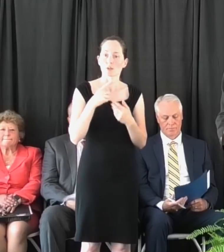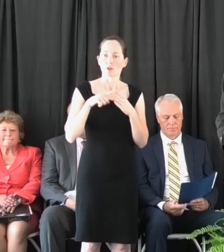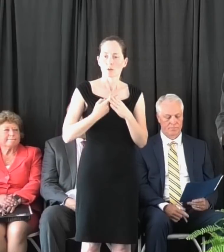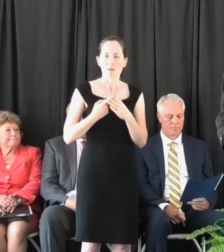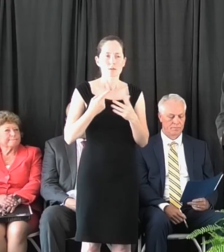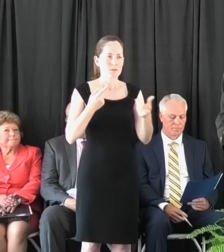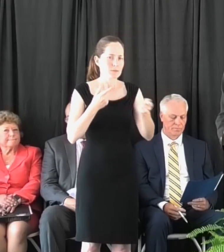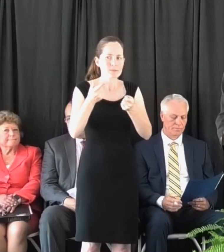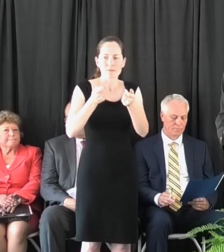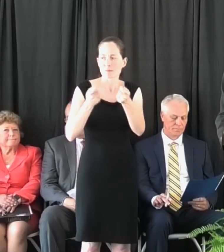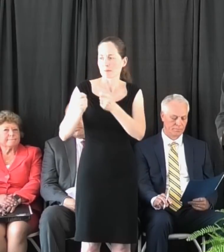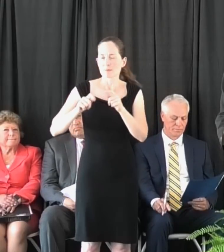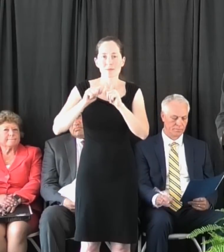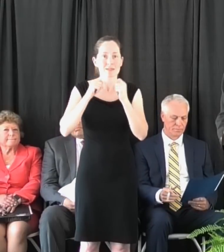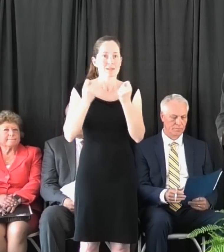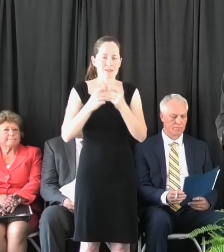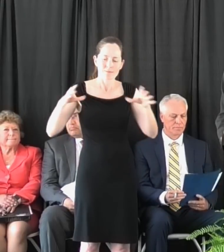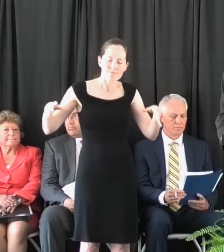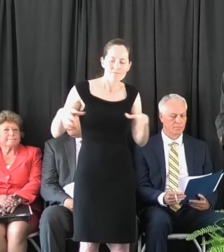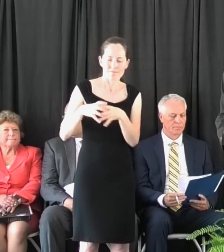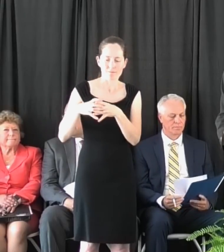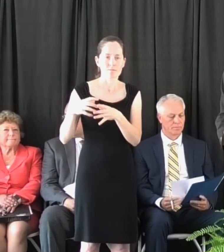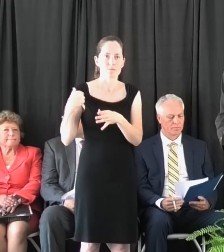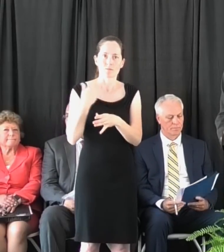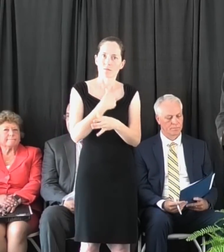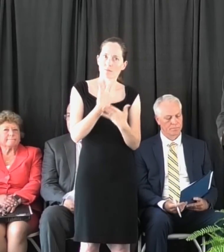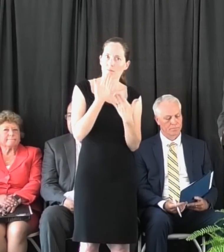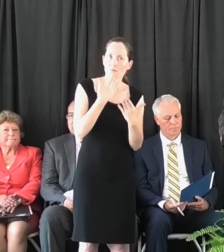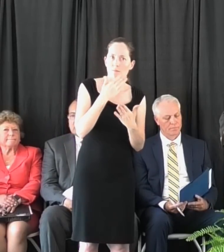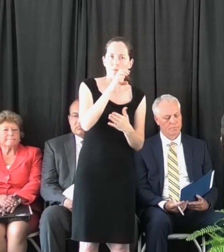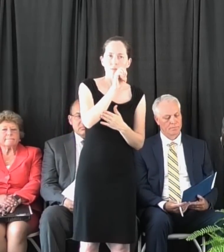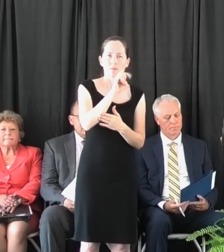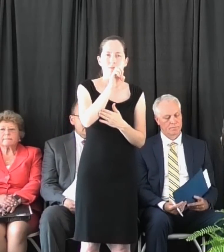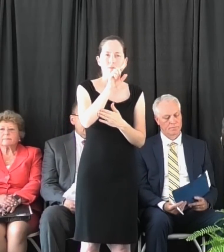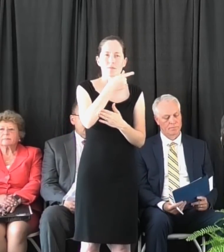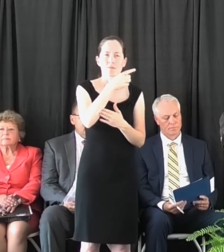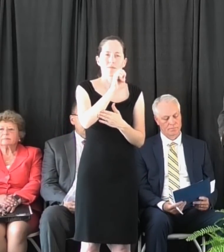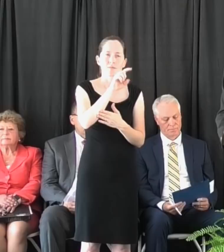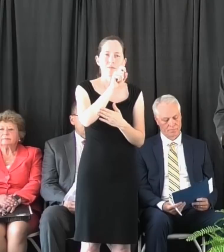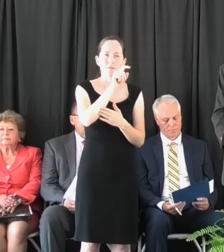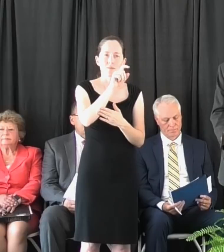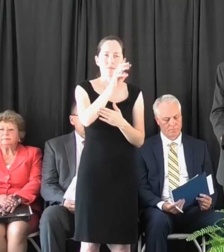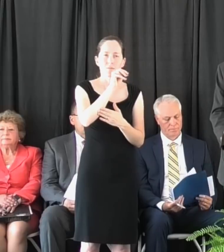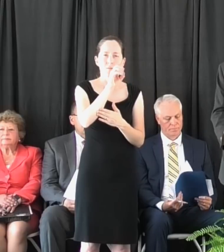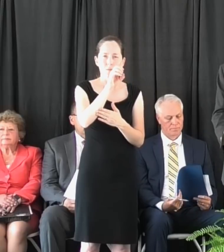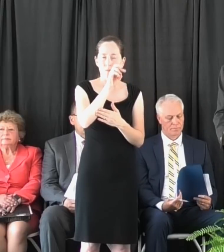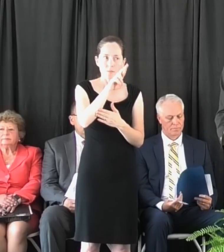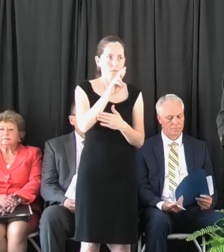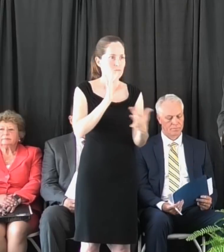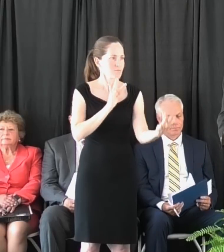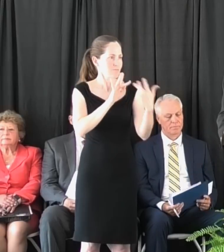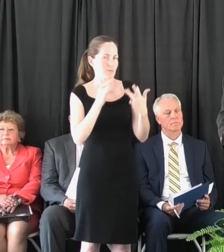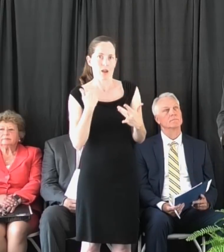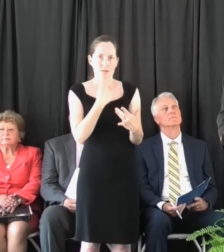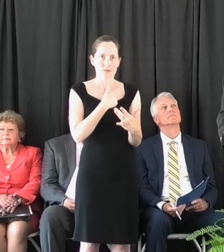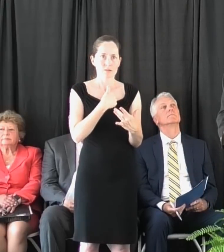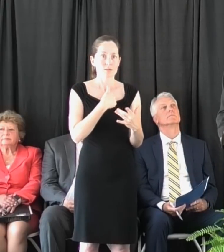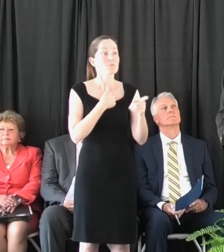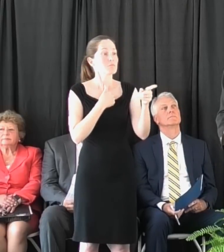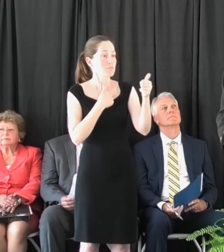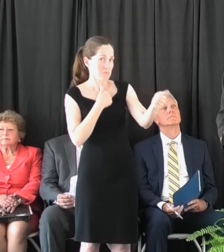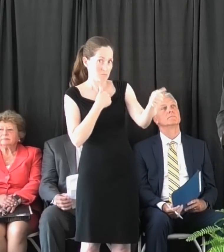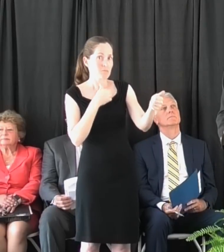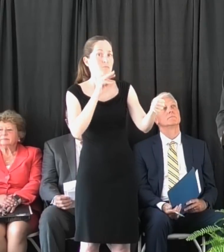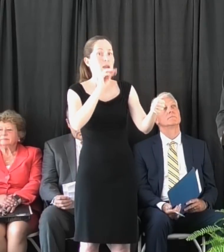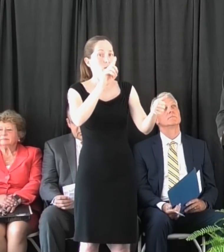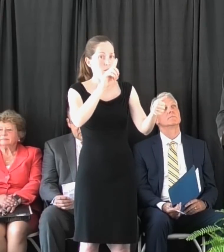and we're very thankful when Edgemoor Star America Judicial Partners reached out to us. Even though they are Maryland-based as well, they